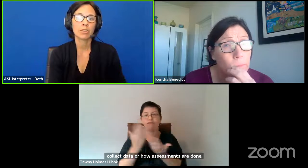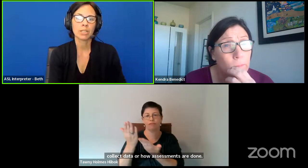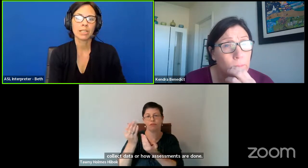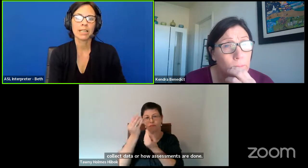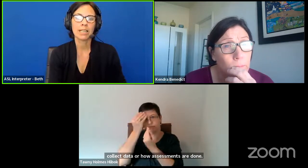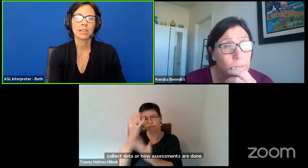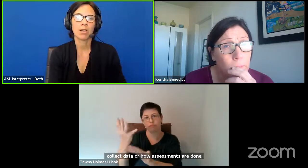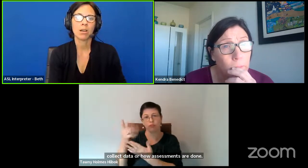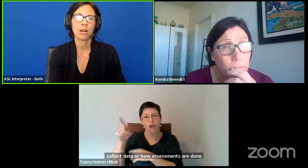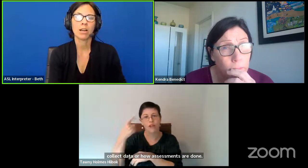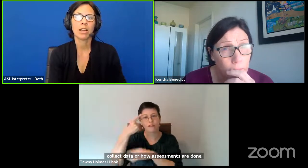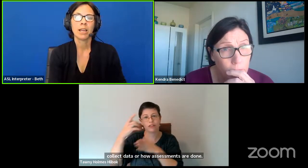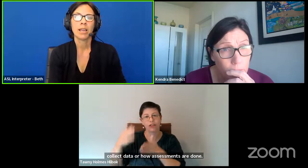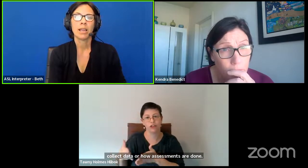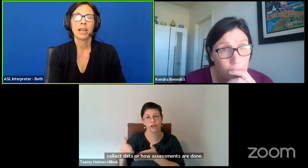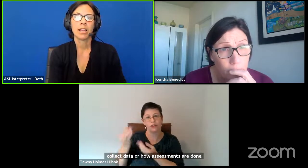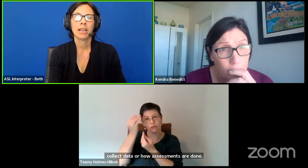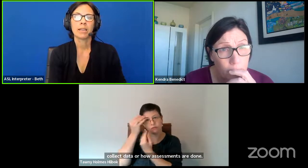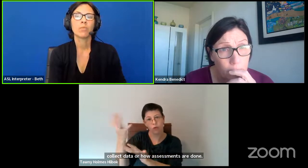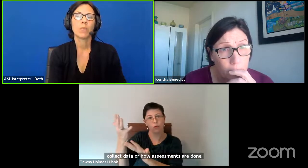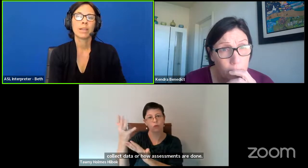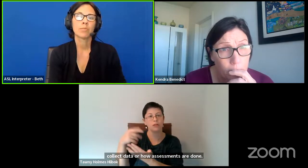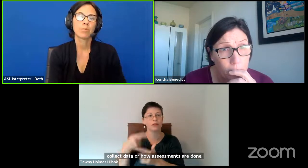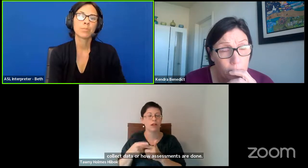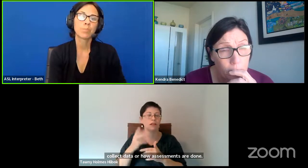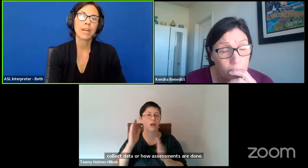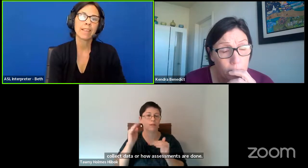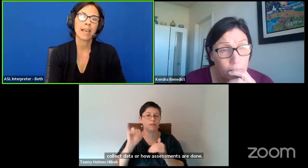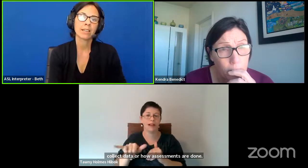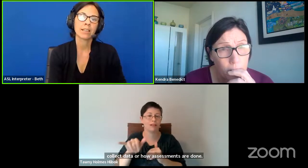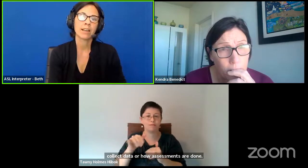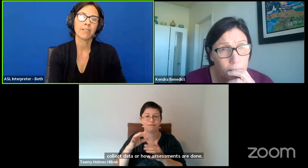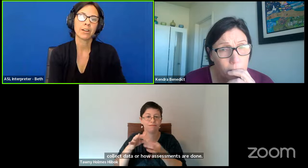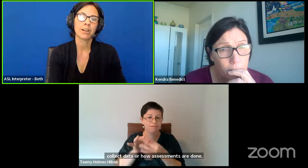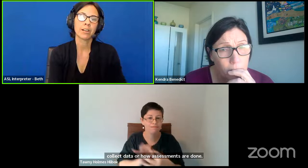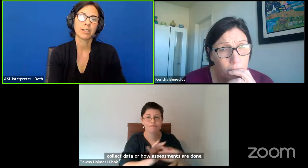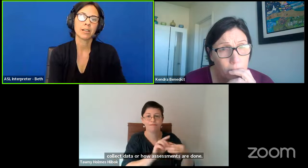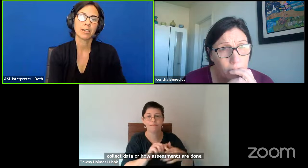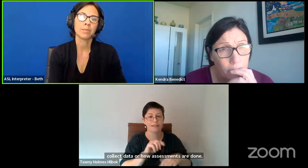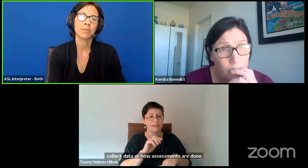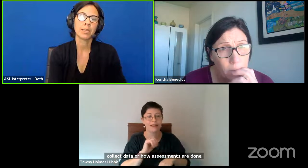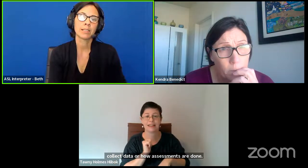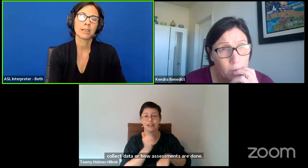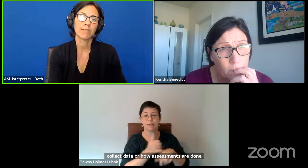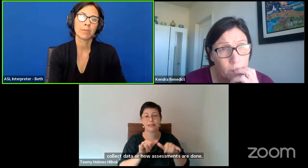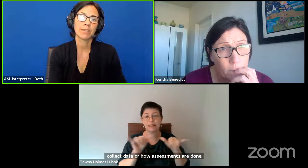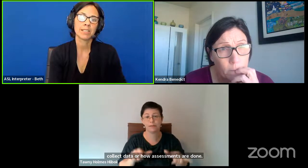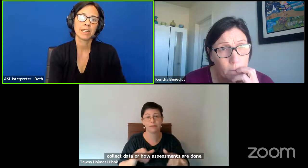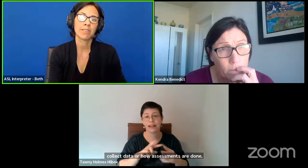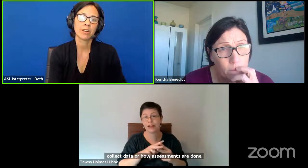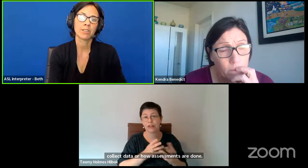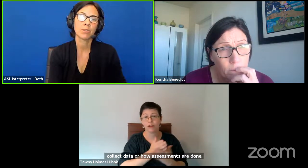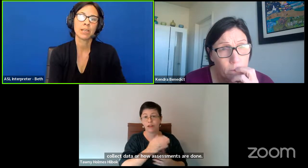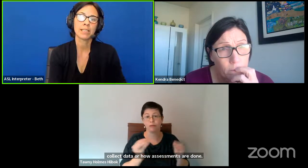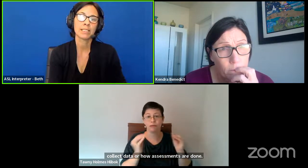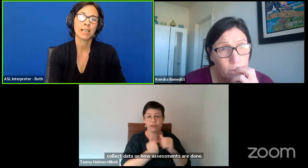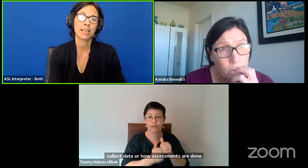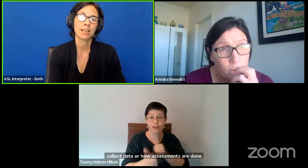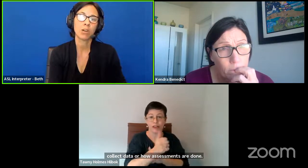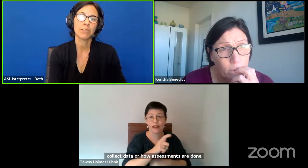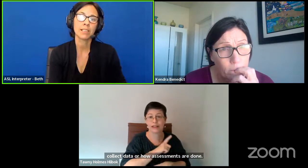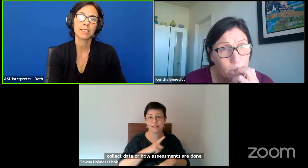Arizona needs are, and we can bring that to the governor and to the government of the state of Arizona,